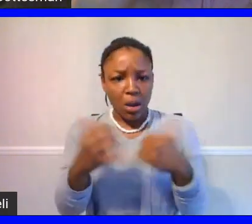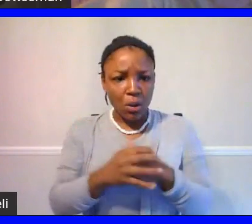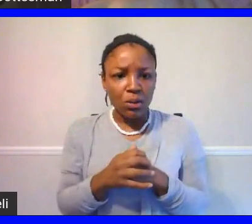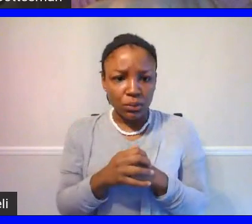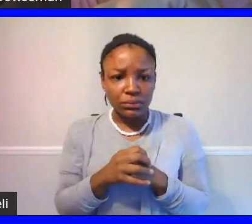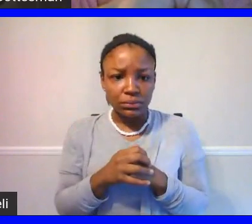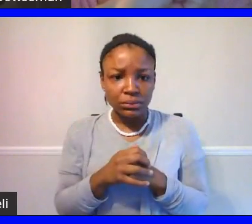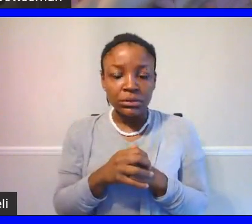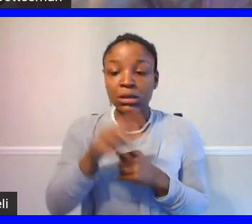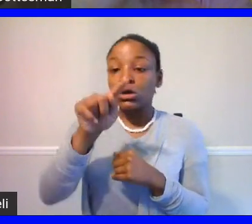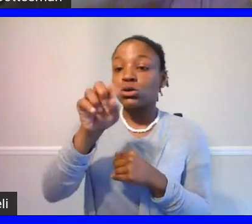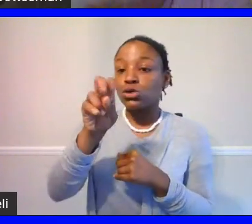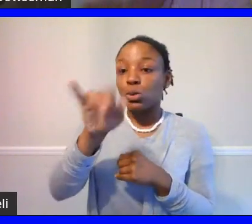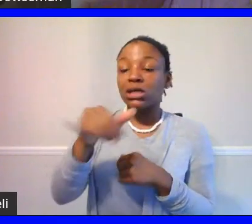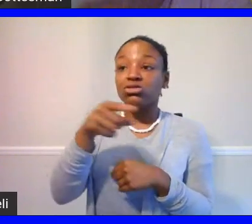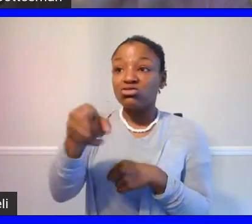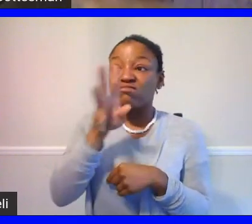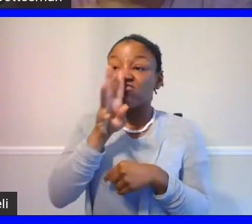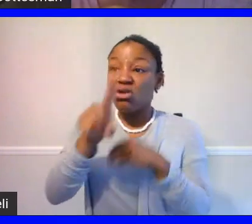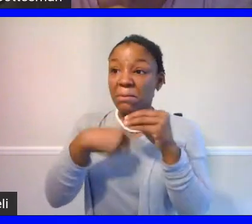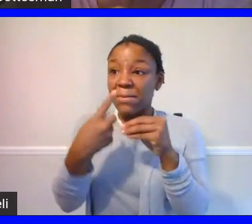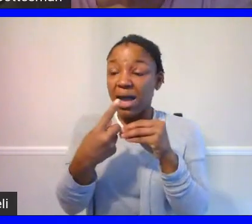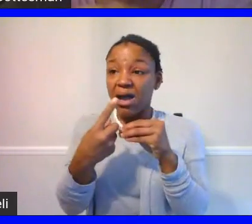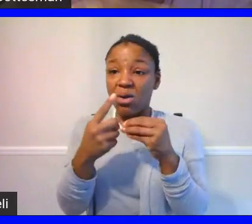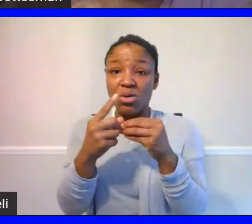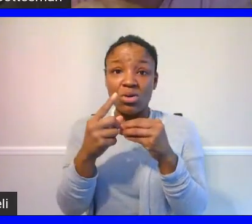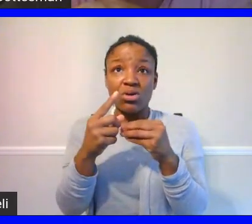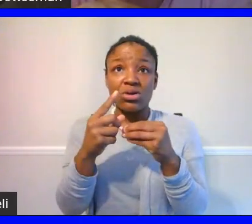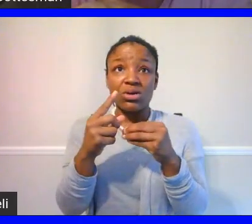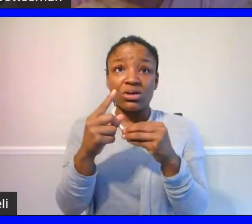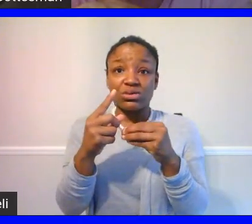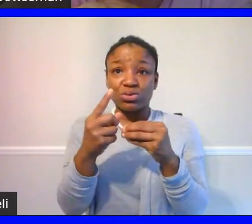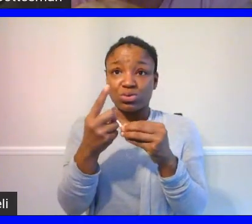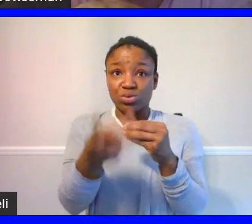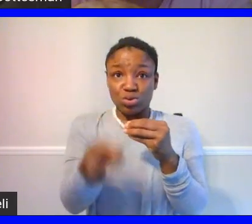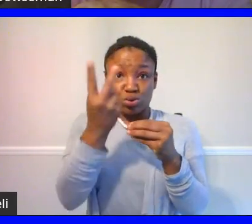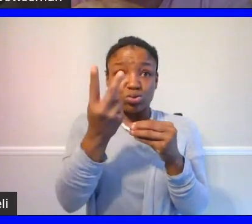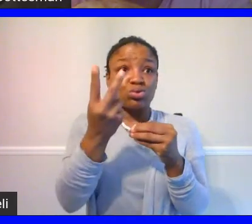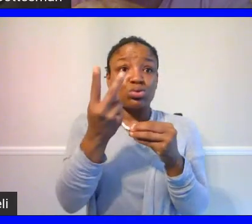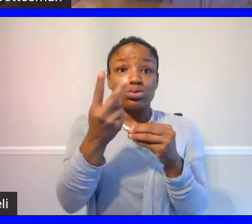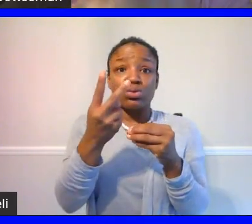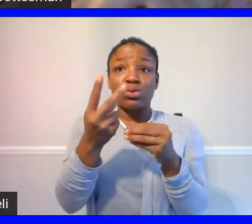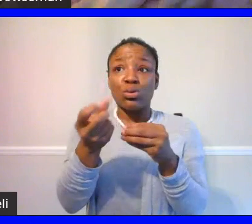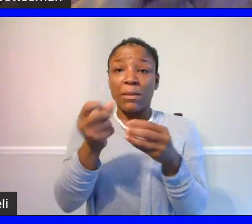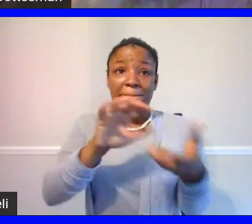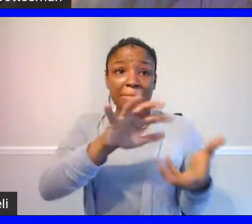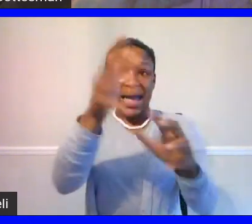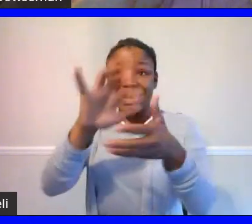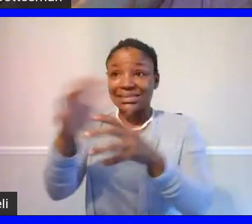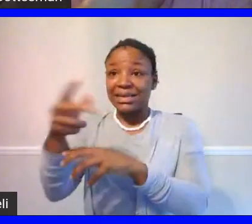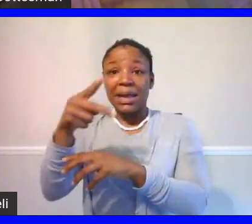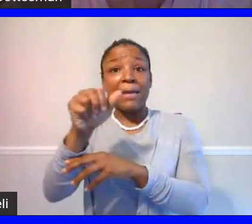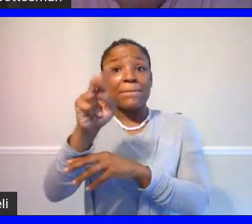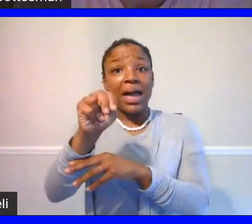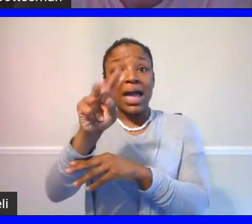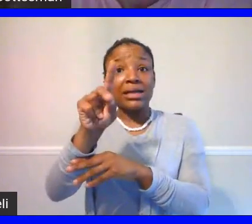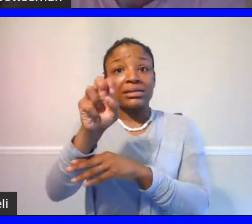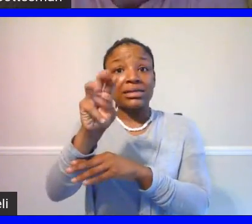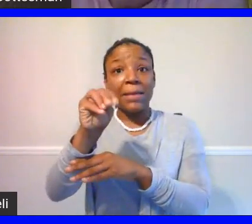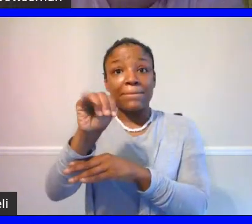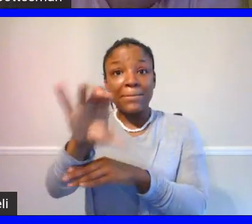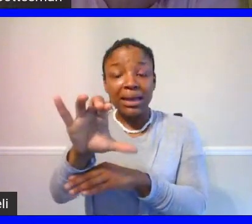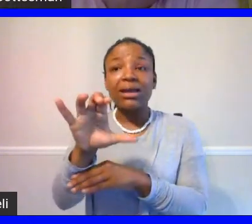Yeah. And Tony, you've talked about like the twin pandemics. Oh boy. Yeah. I mean, so we